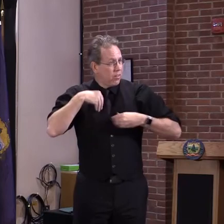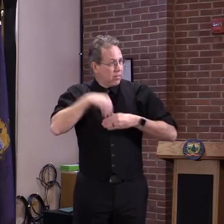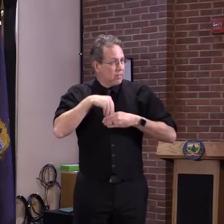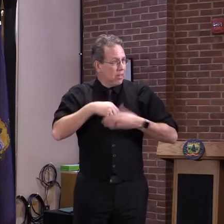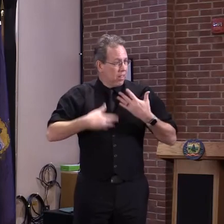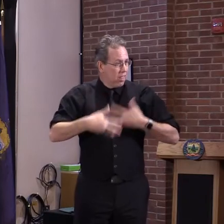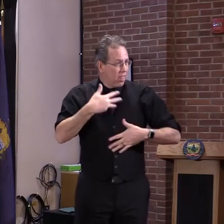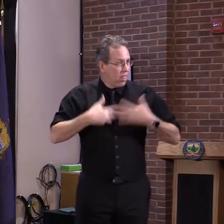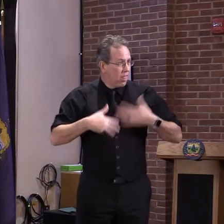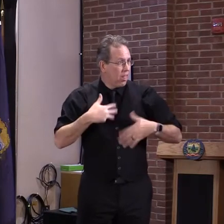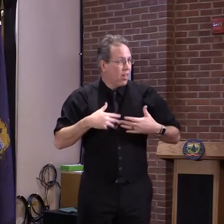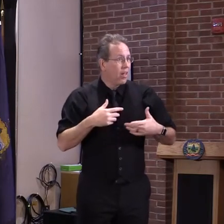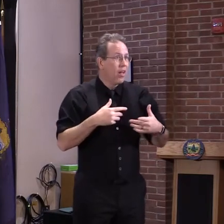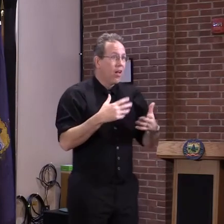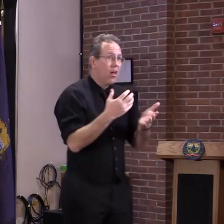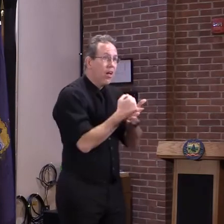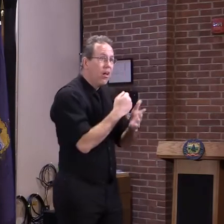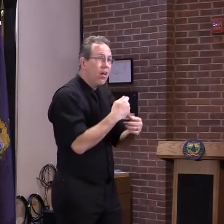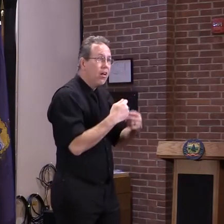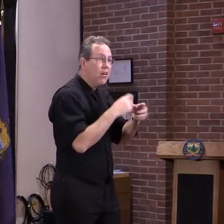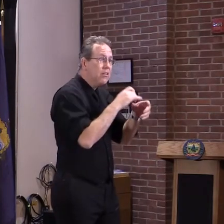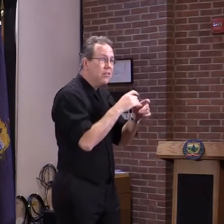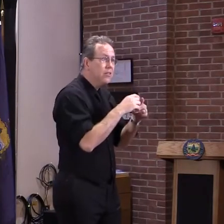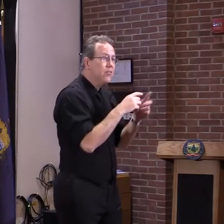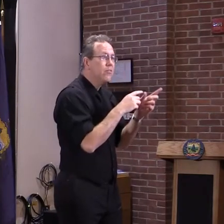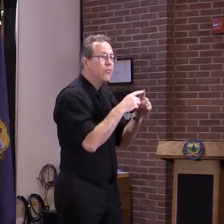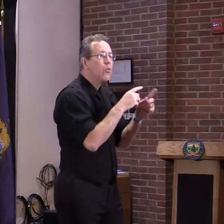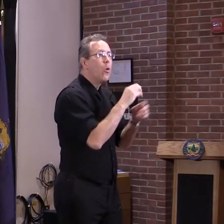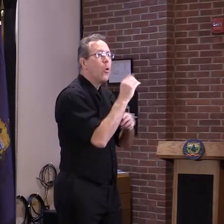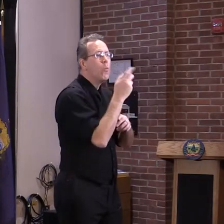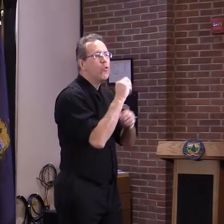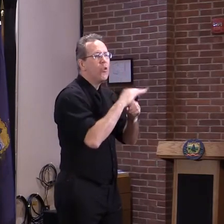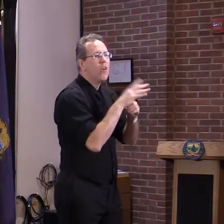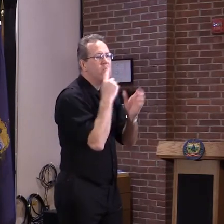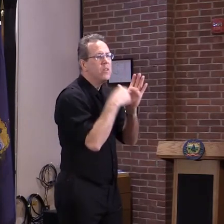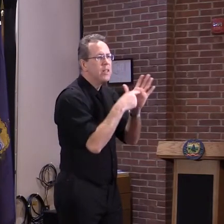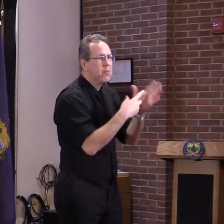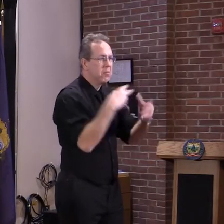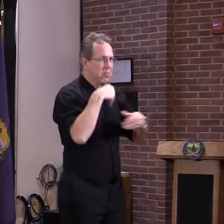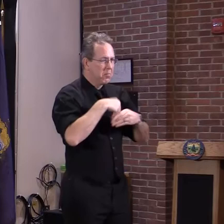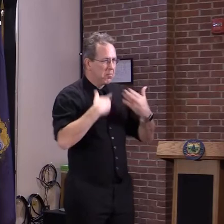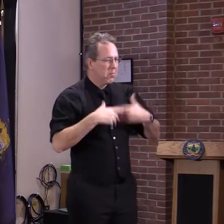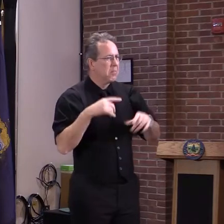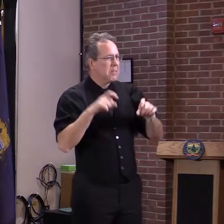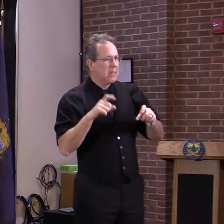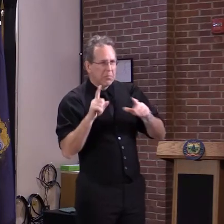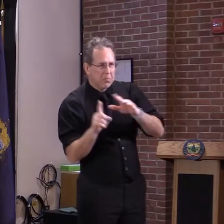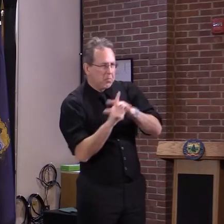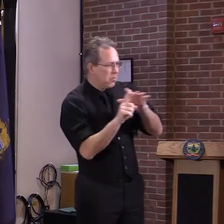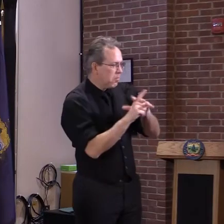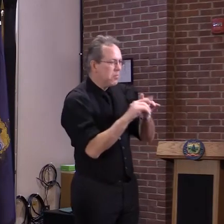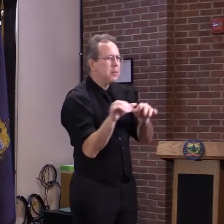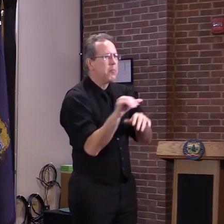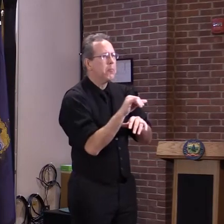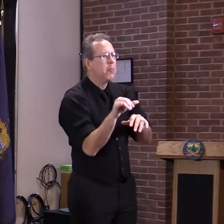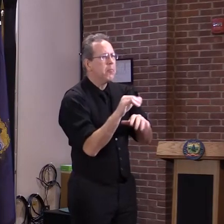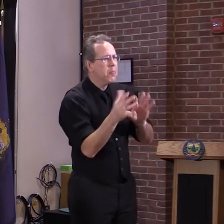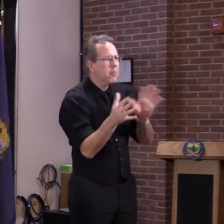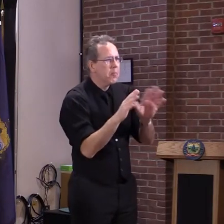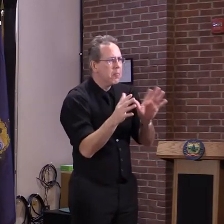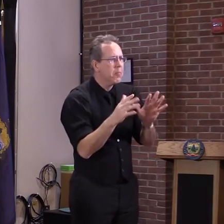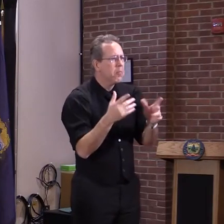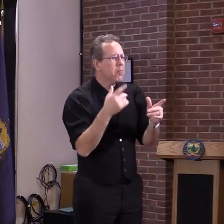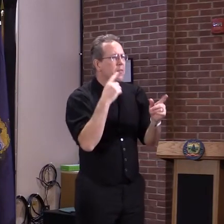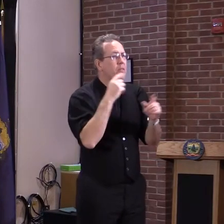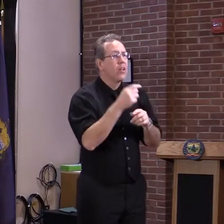of illness, as we see with Omicron, I would expect the results to be pretty good for antigen tests,